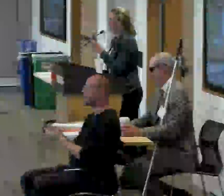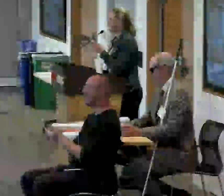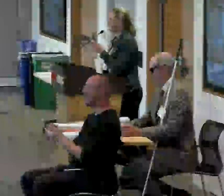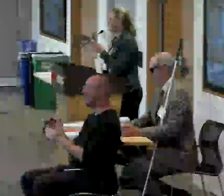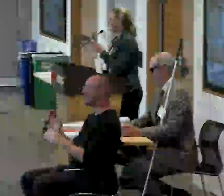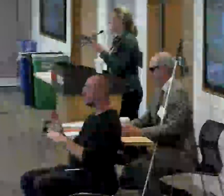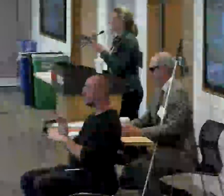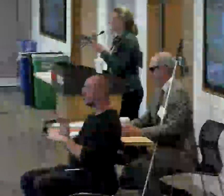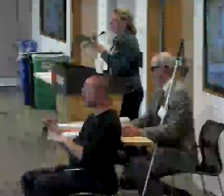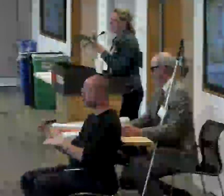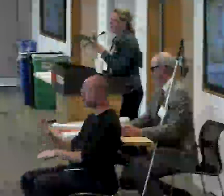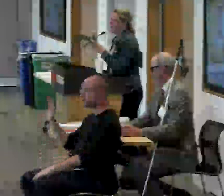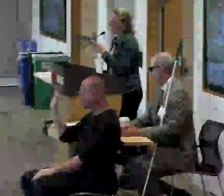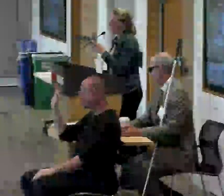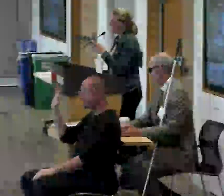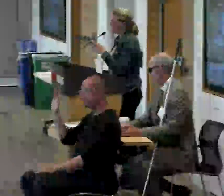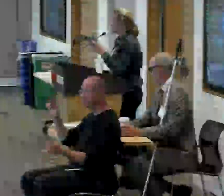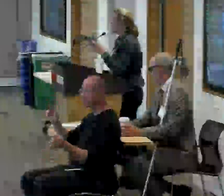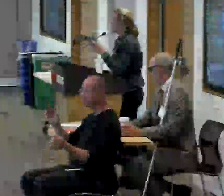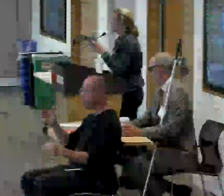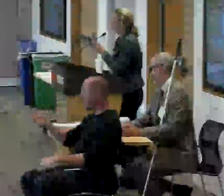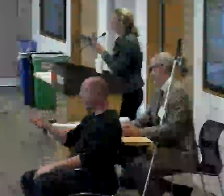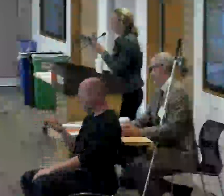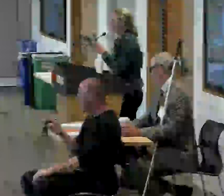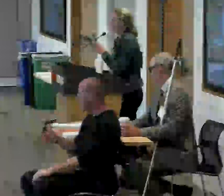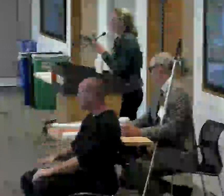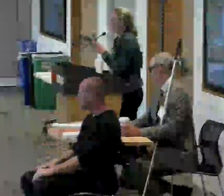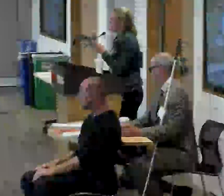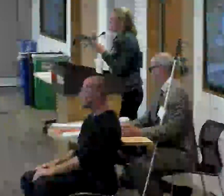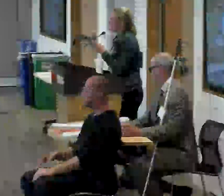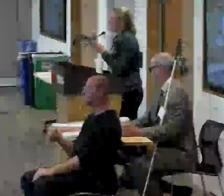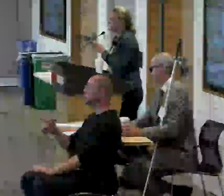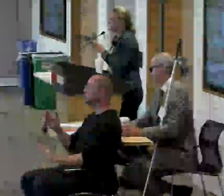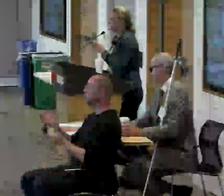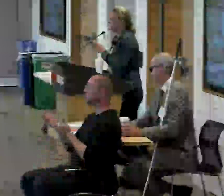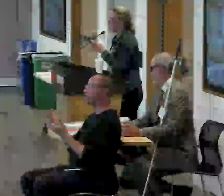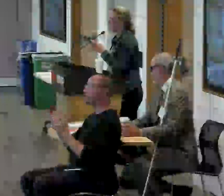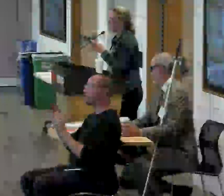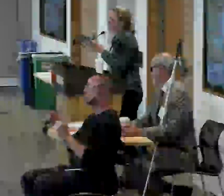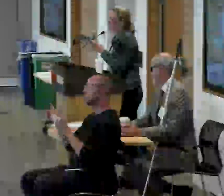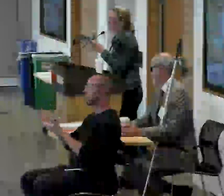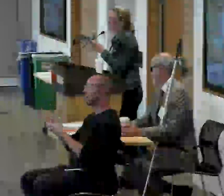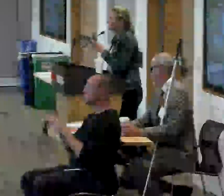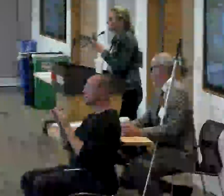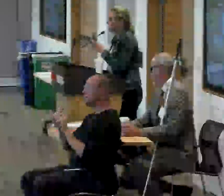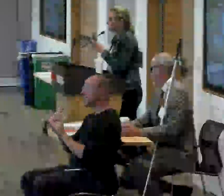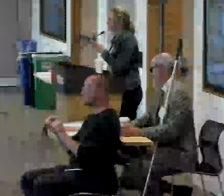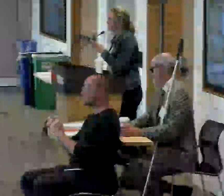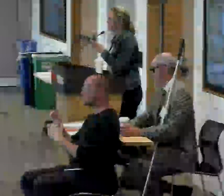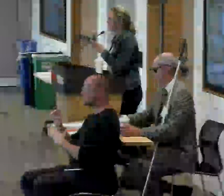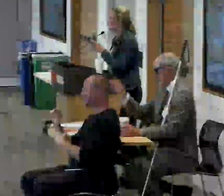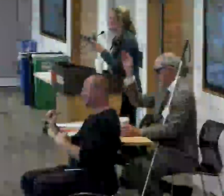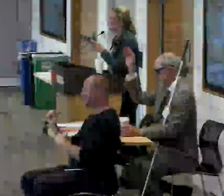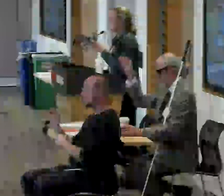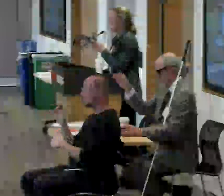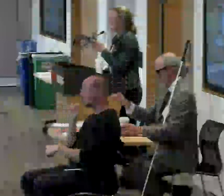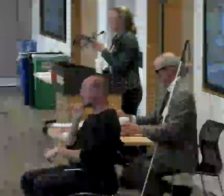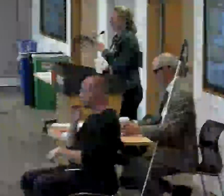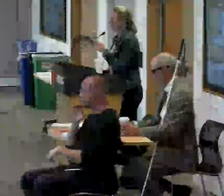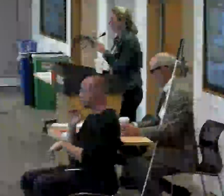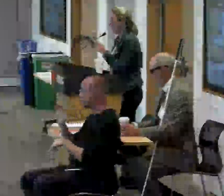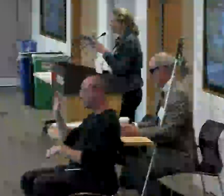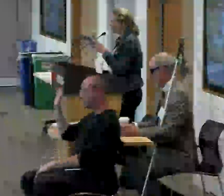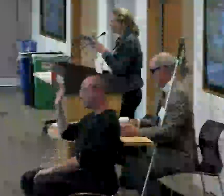institution? Aye. Welcome. Are you a service provider to individuals with disabilities and or seniors?